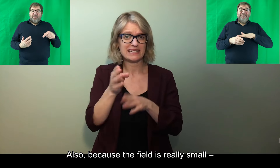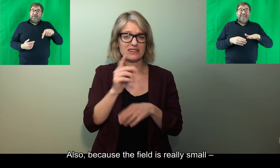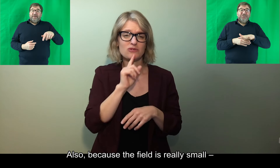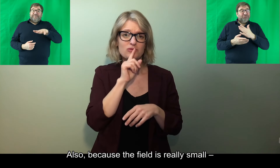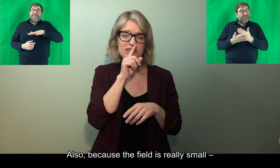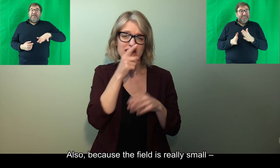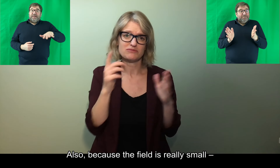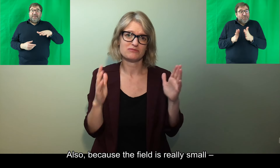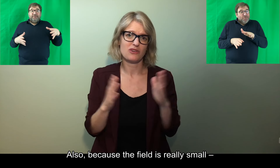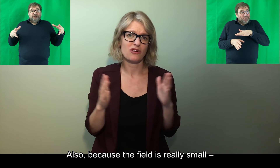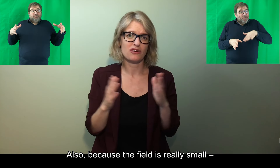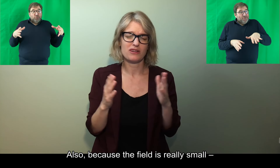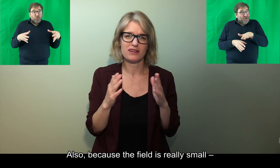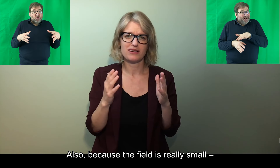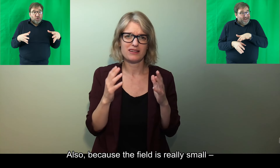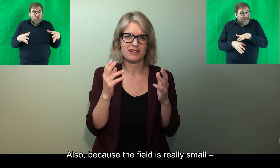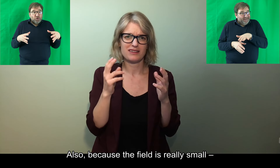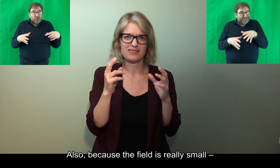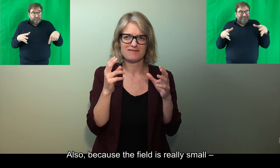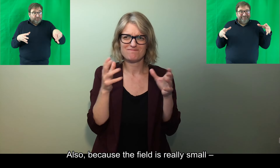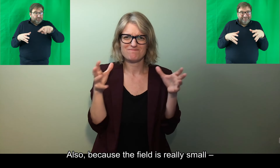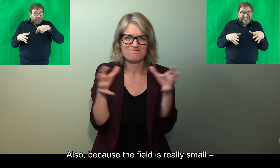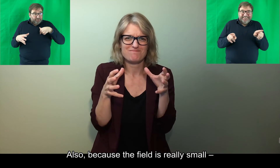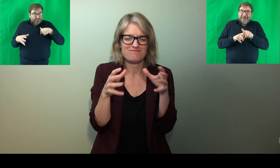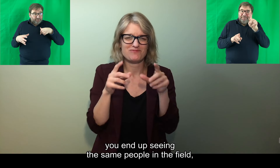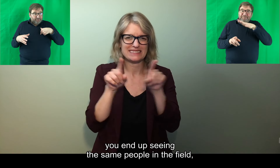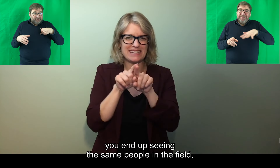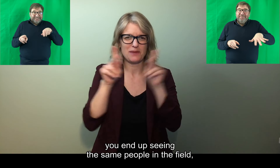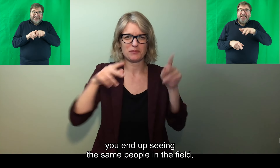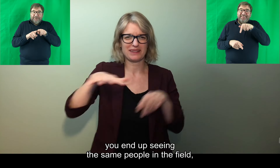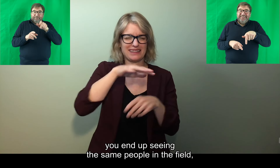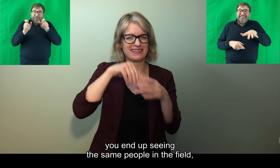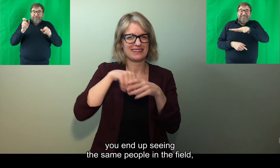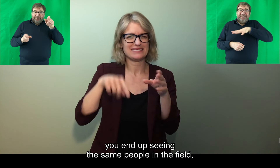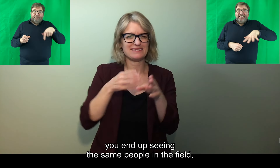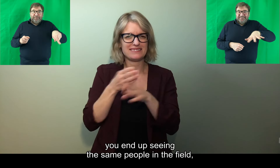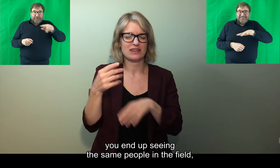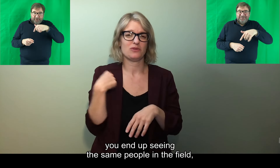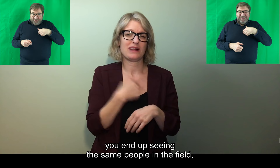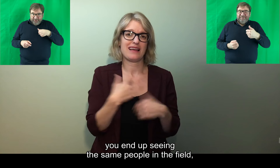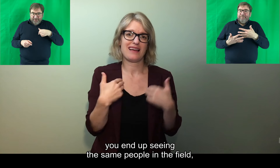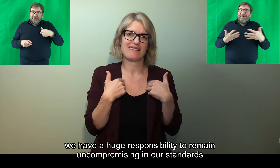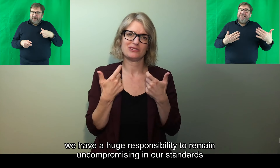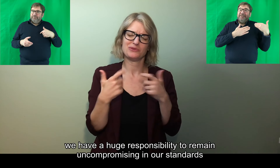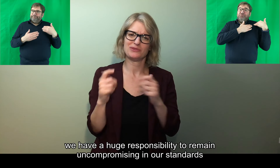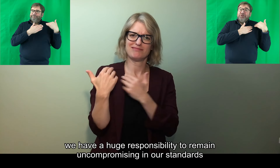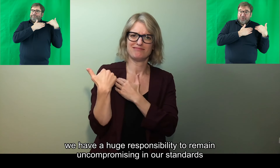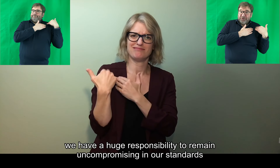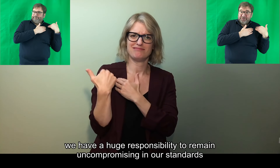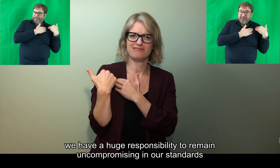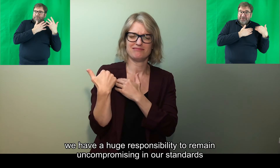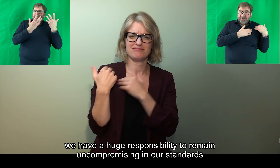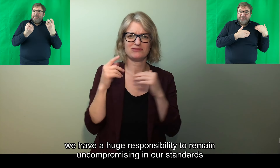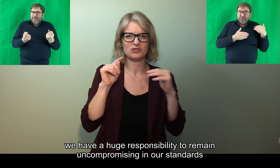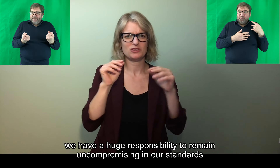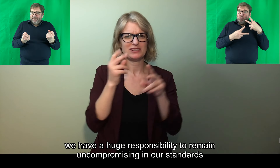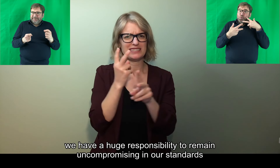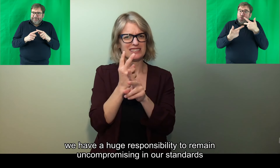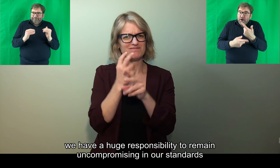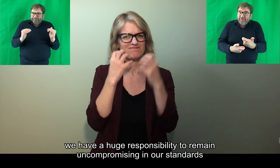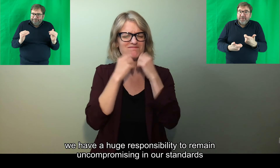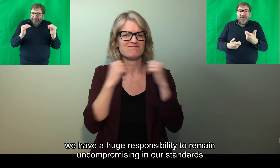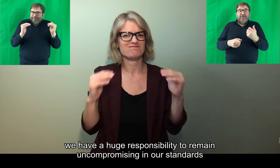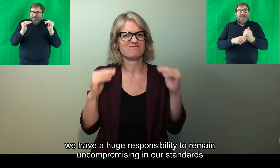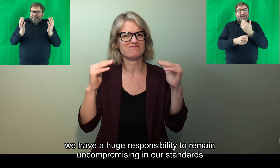Also, because the field is really small, you end up seeing the same people in the field, we have a huge responsibility